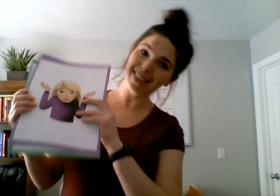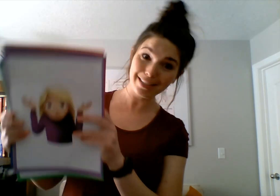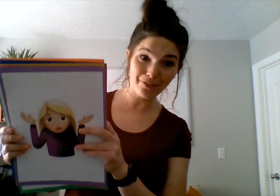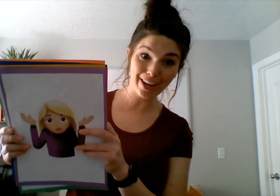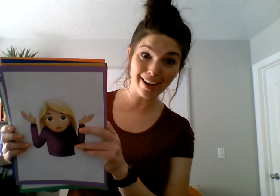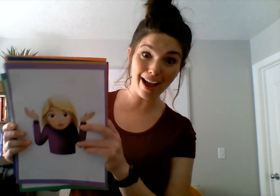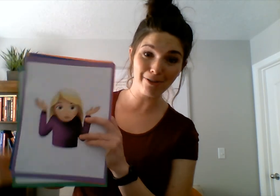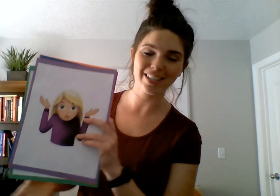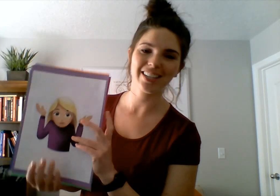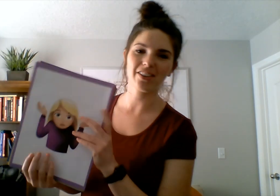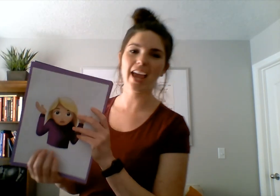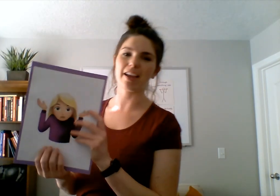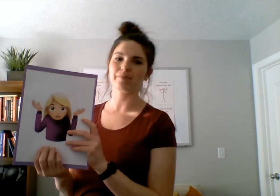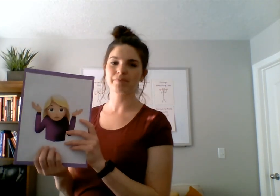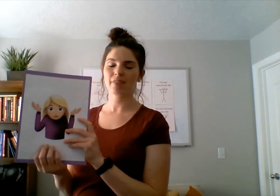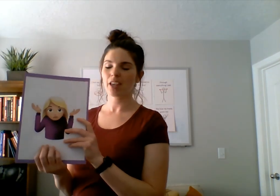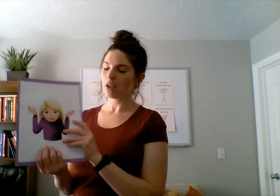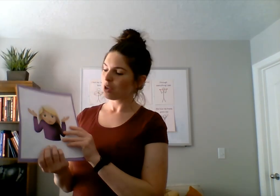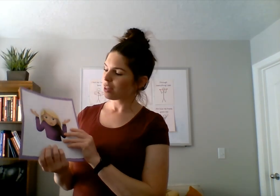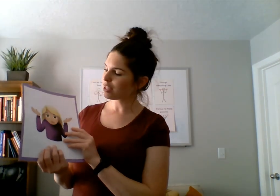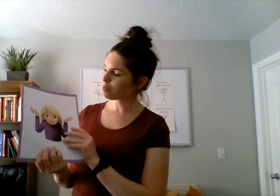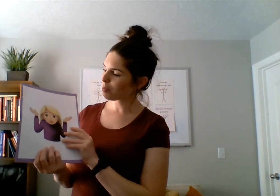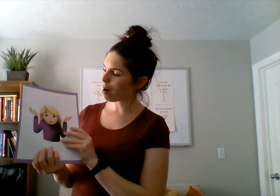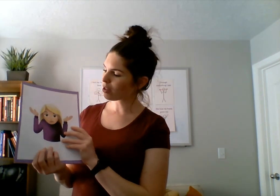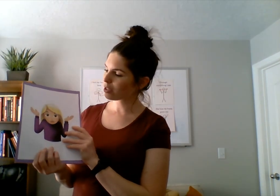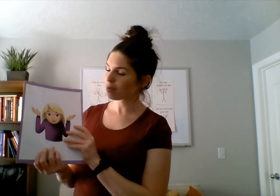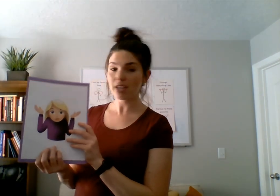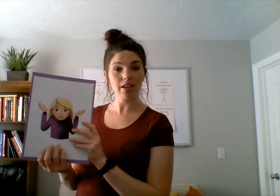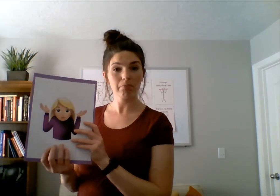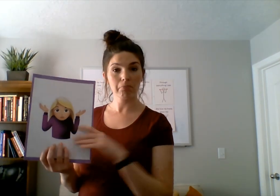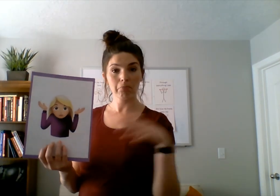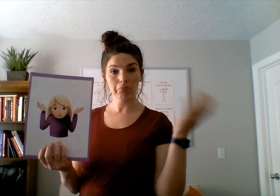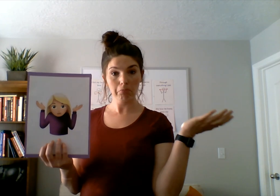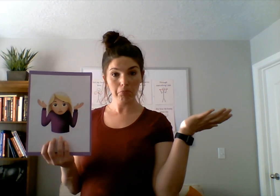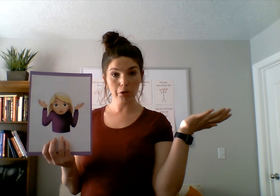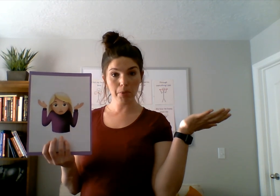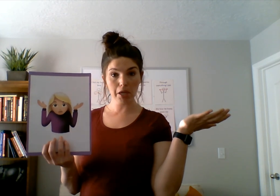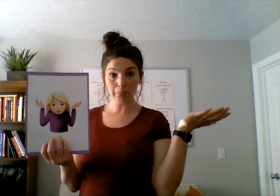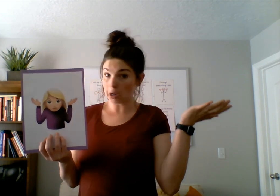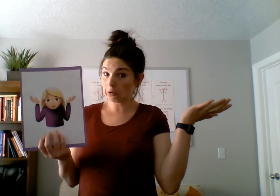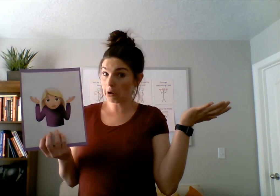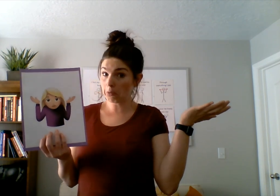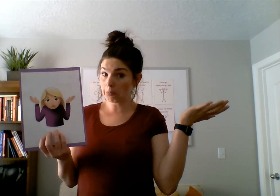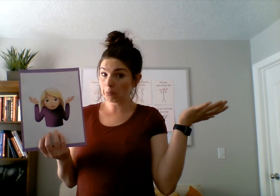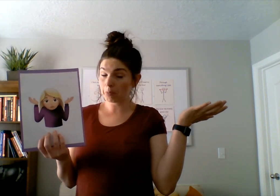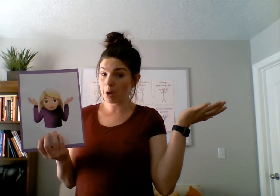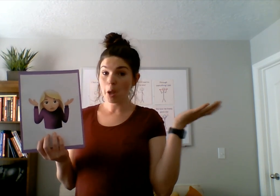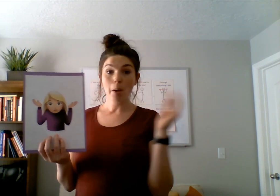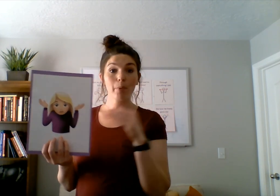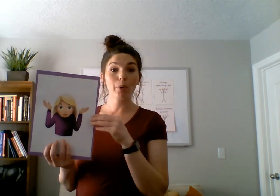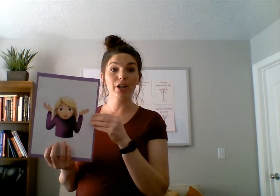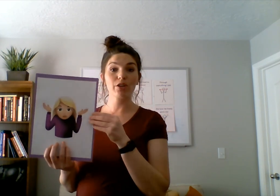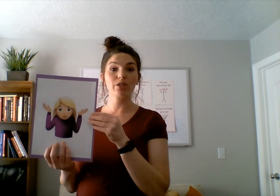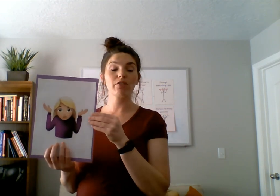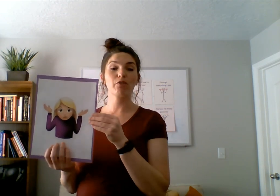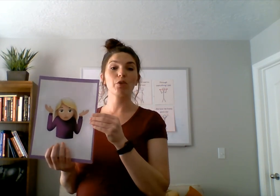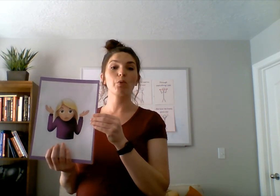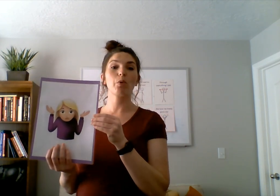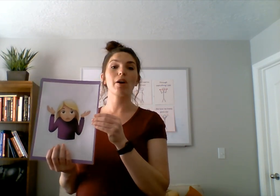Let's figure it out. Okay. This one possibly could mean, I don't know. But we're going to use it for the word